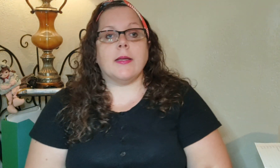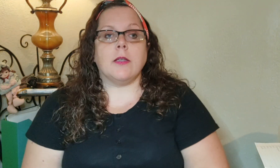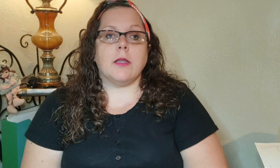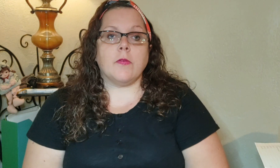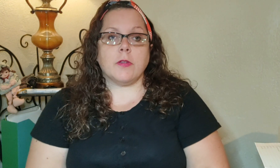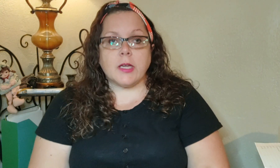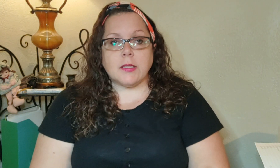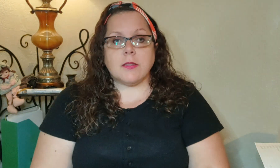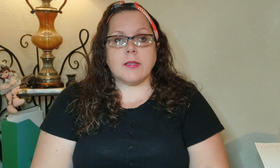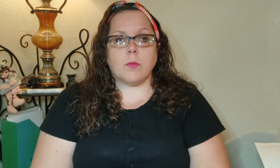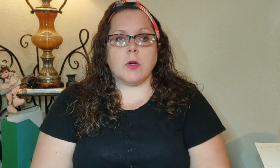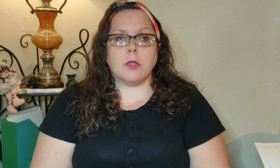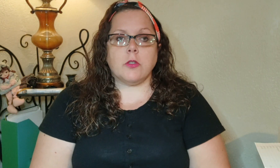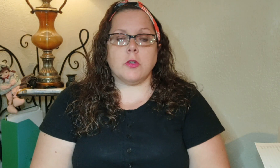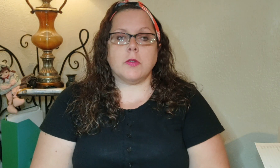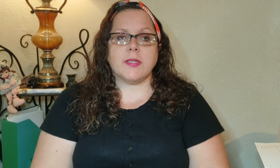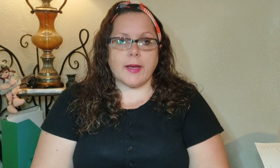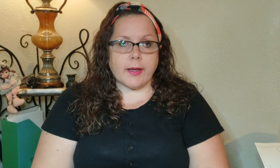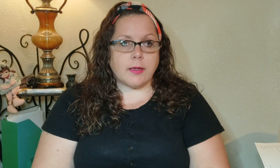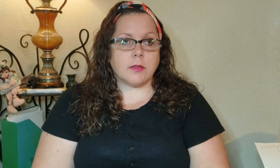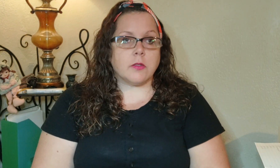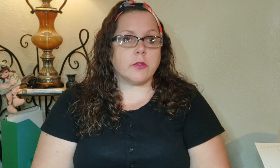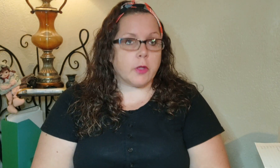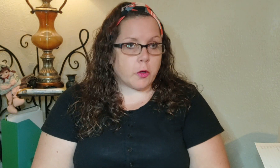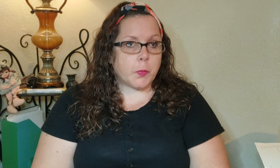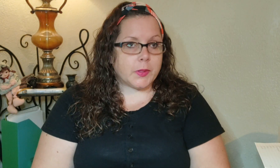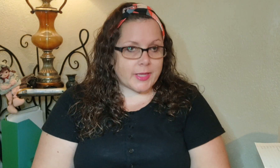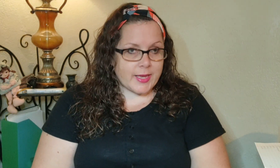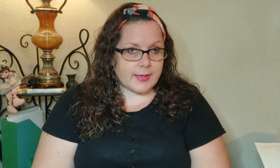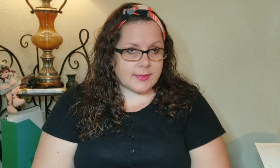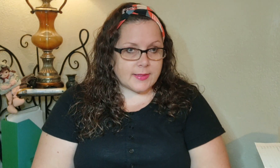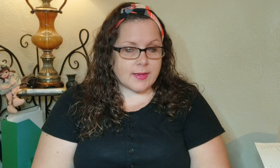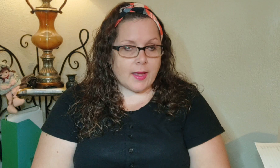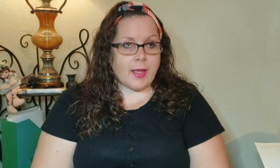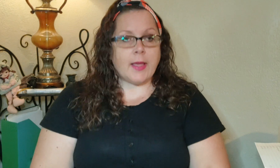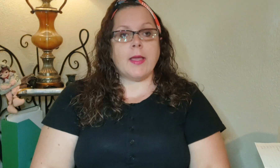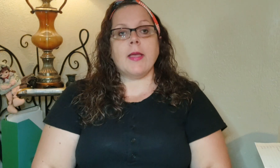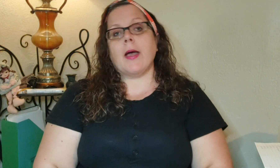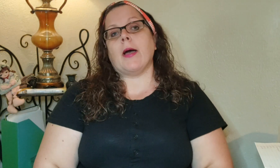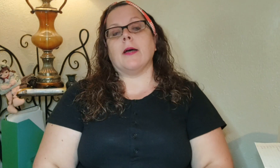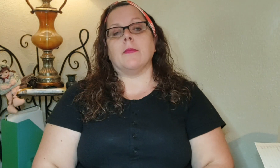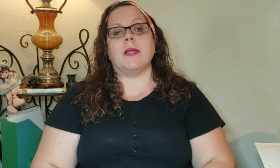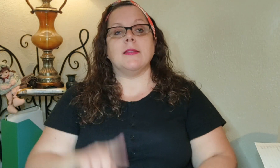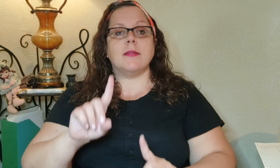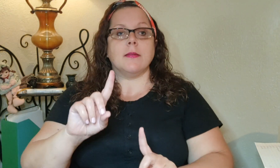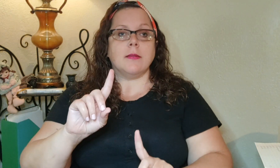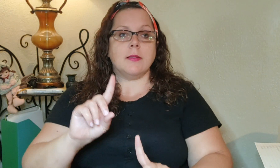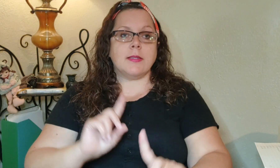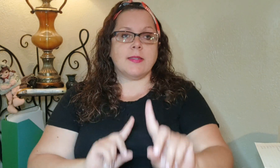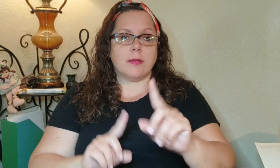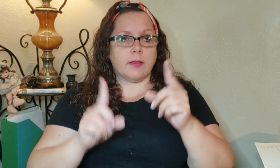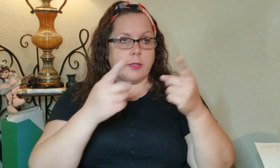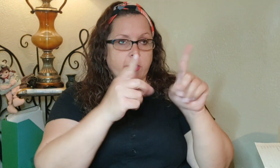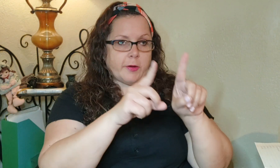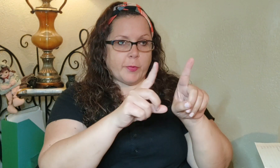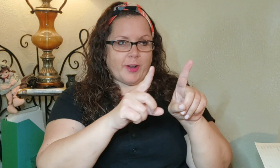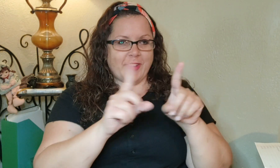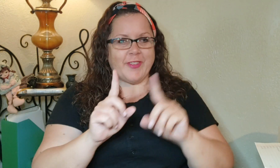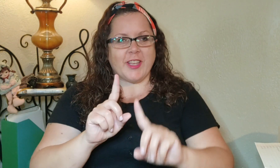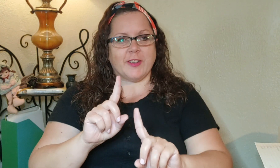And if you're telling someone to sign slow, please, it's your pointer